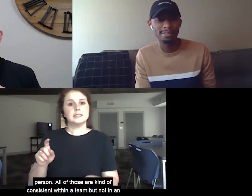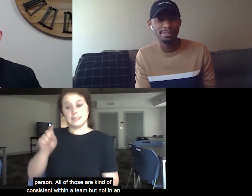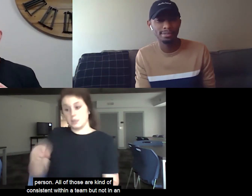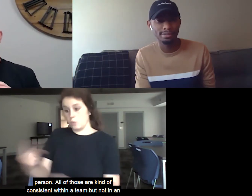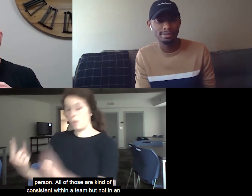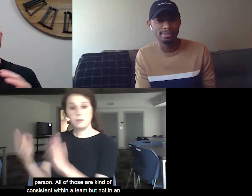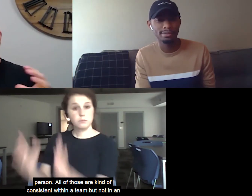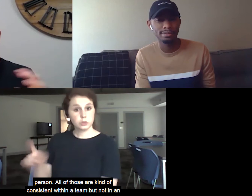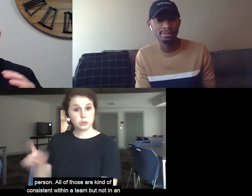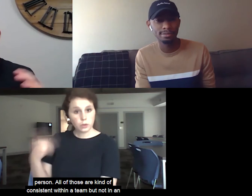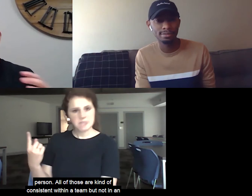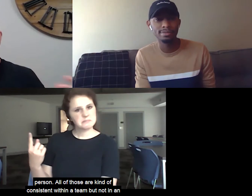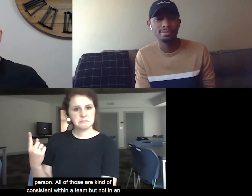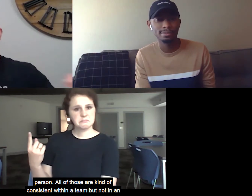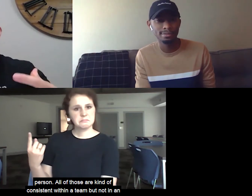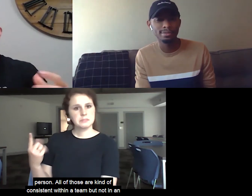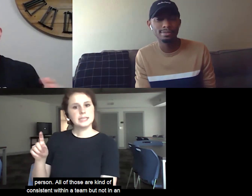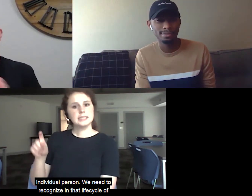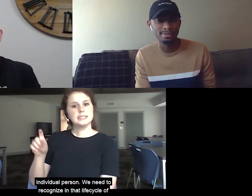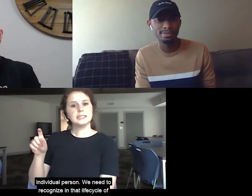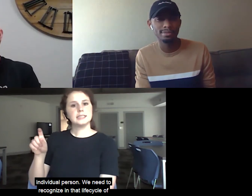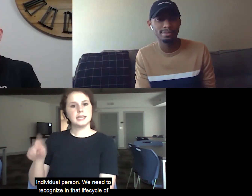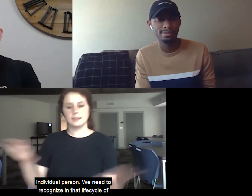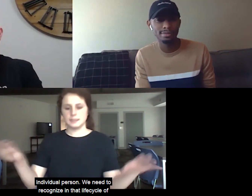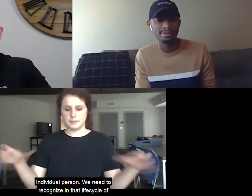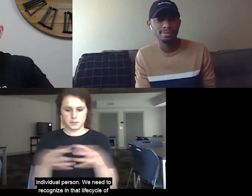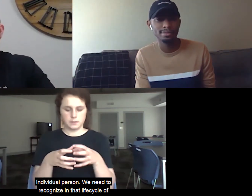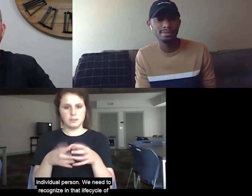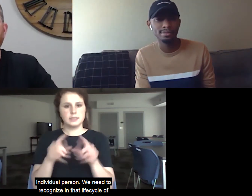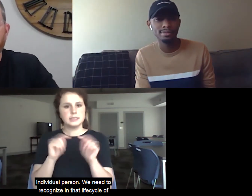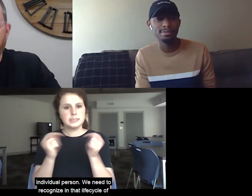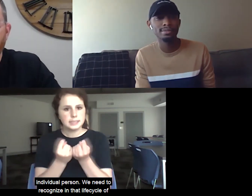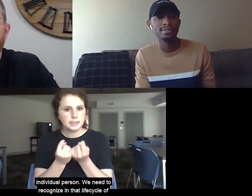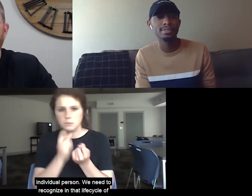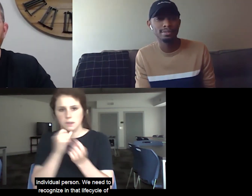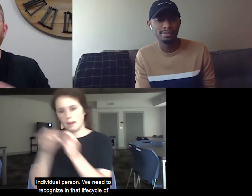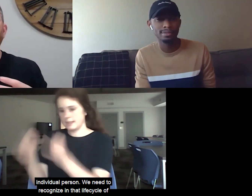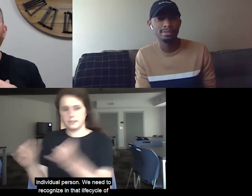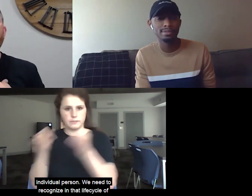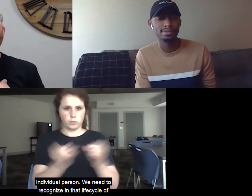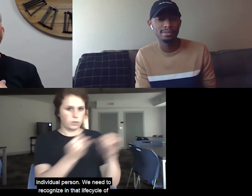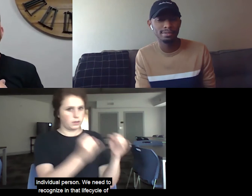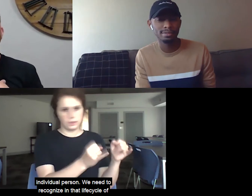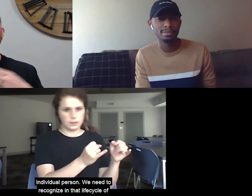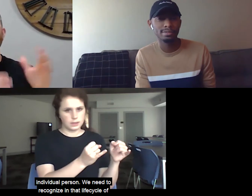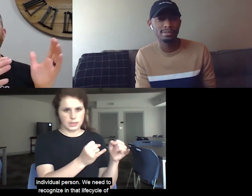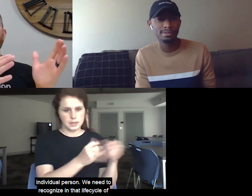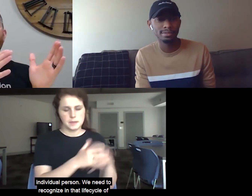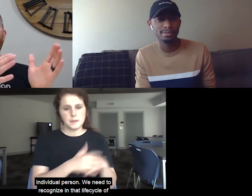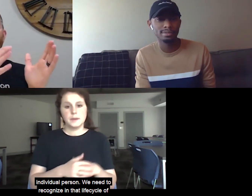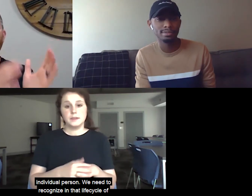those are kind of consistent within a team, but not in an individual person. And we need to